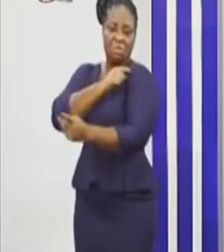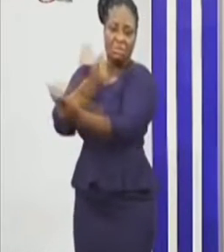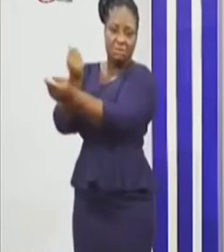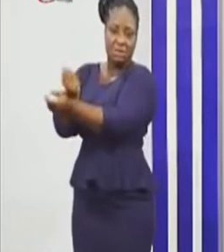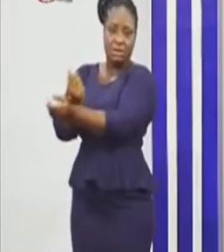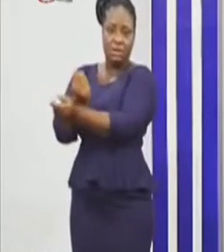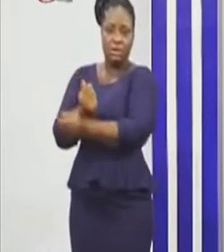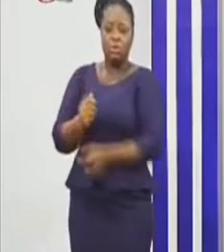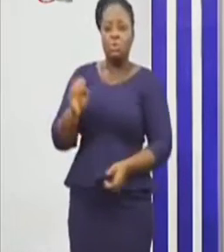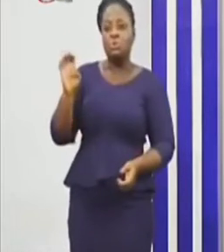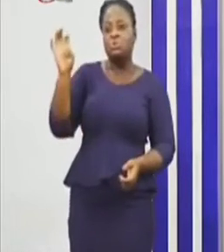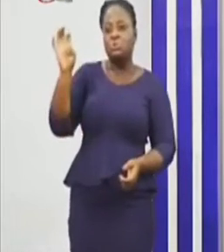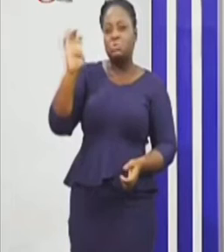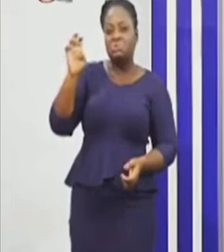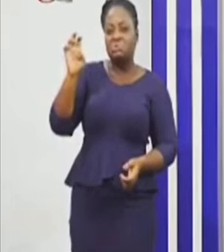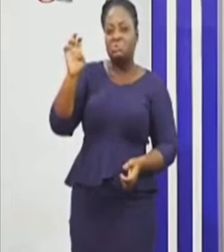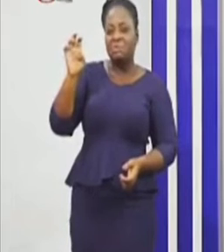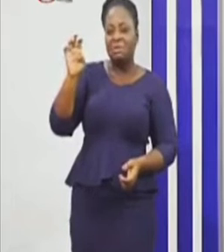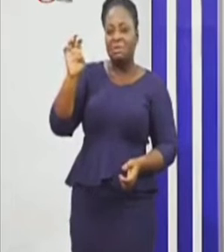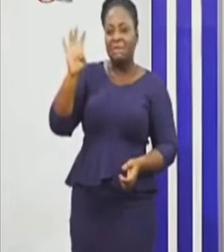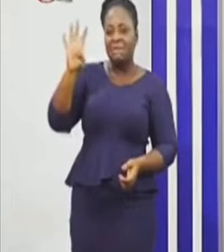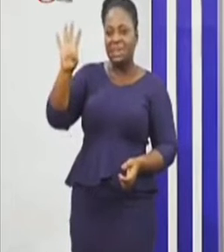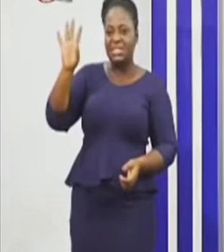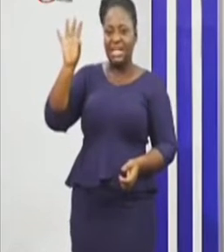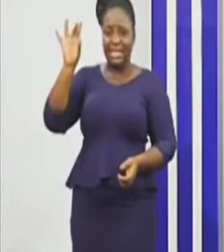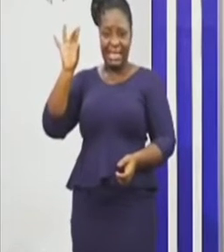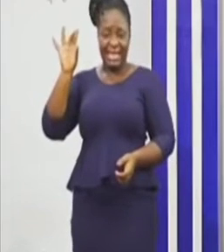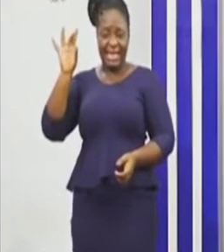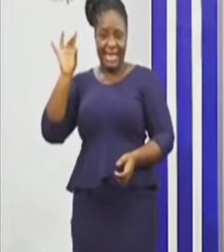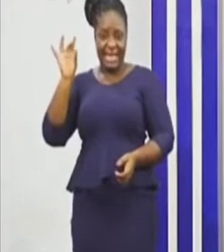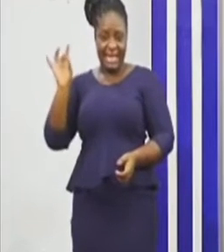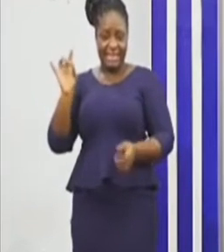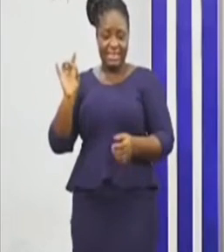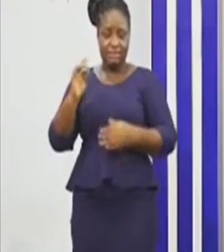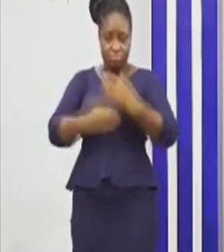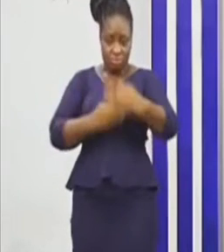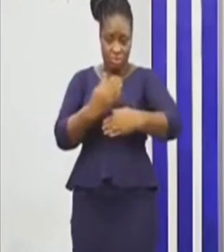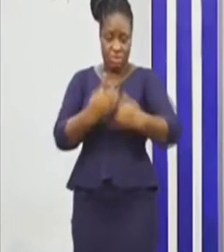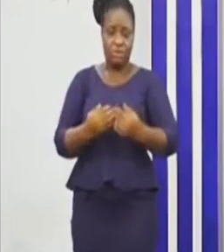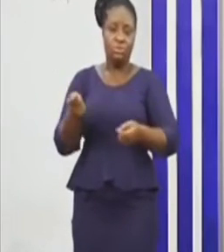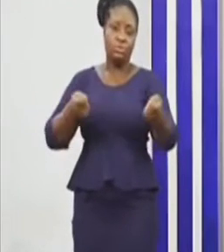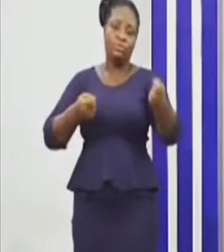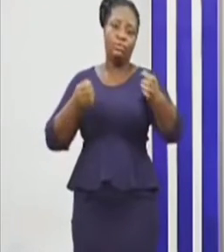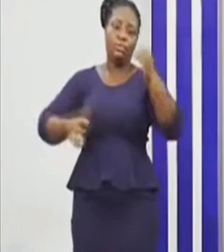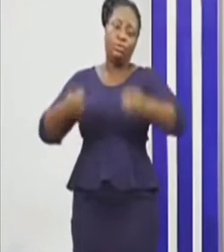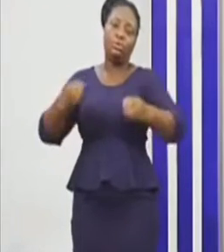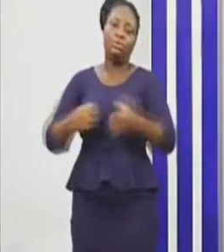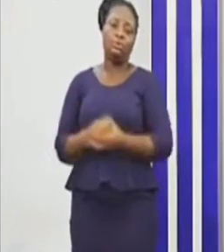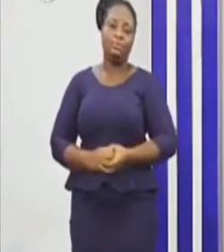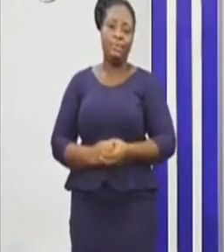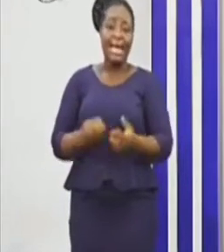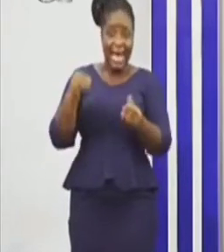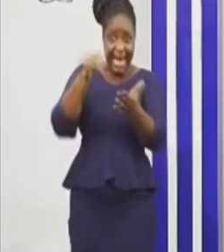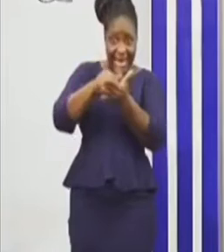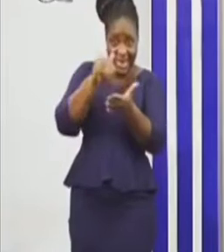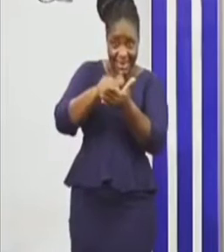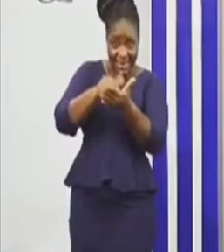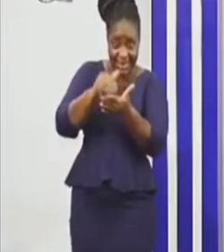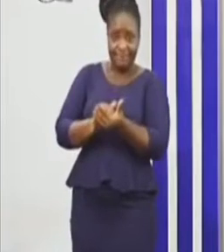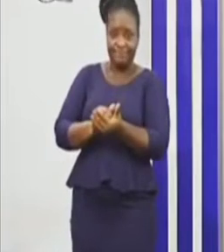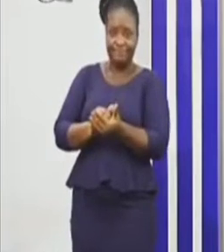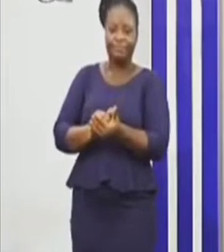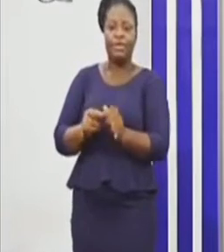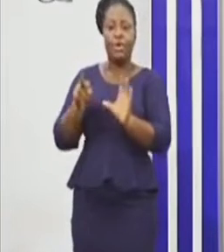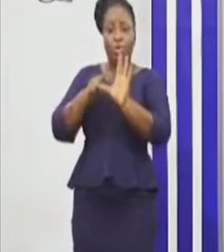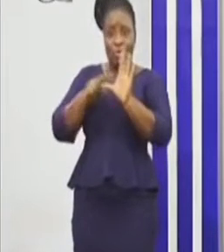248 have been granted bail, and 41 have been processed for court. I'm going to give the breakdown per